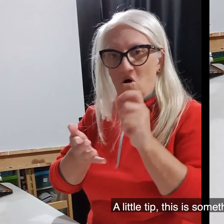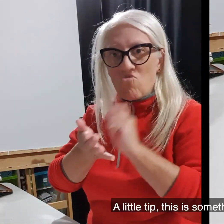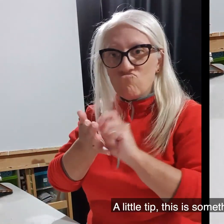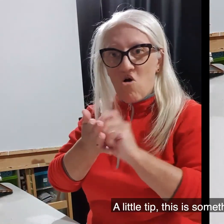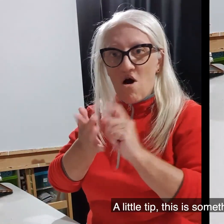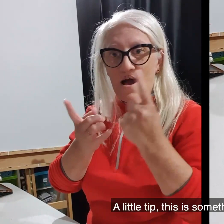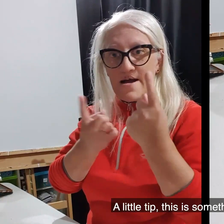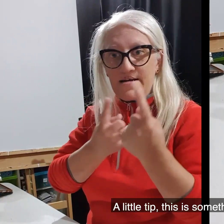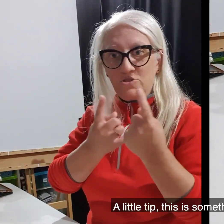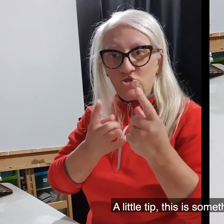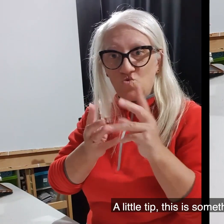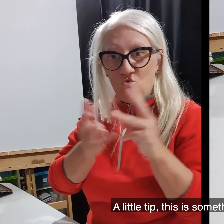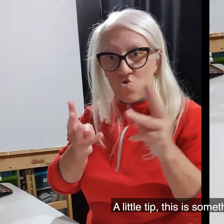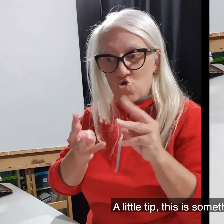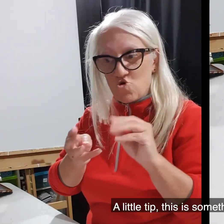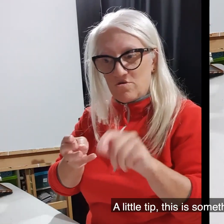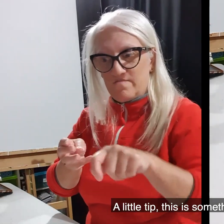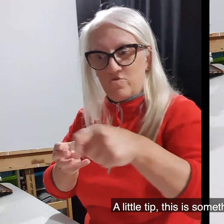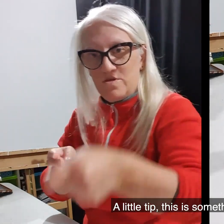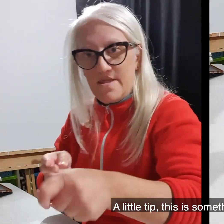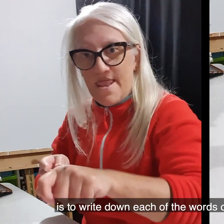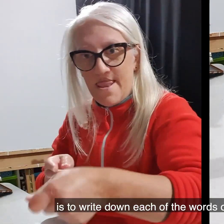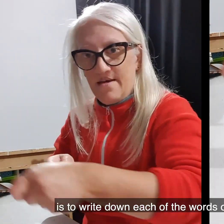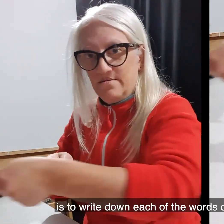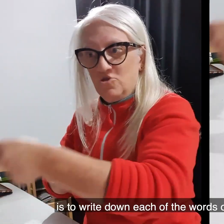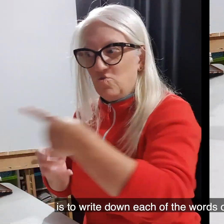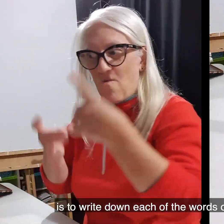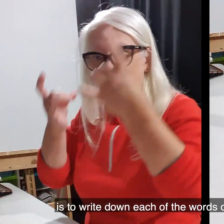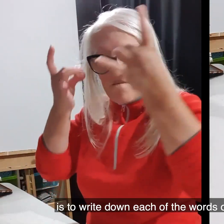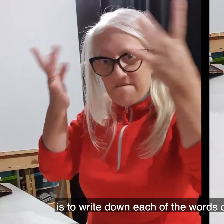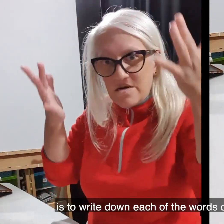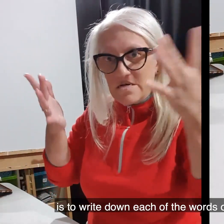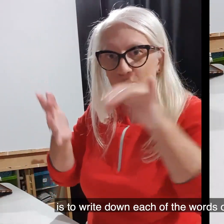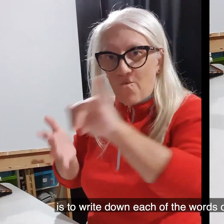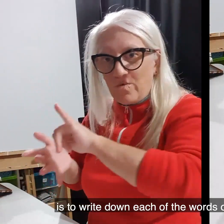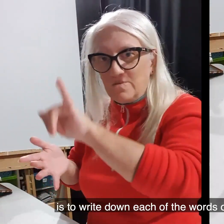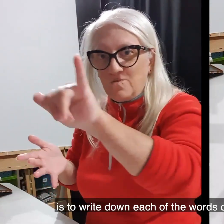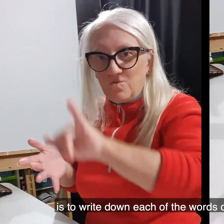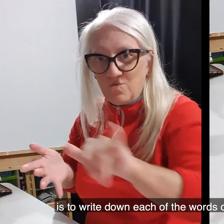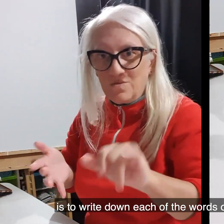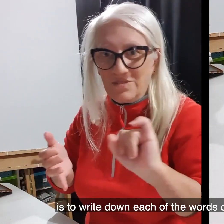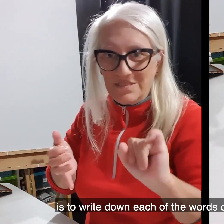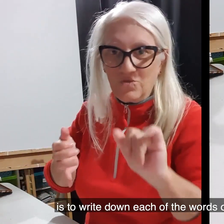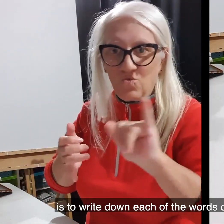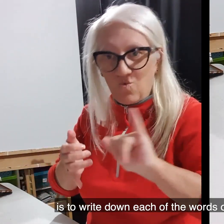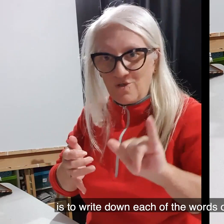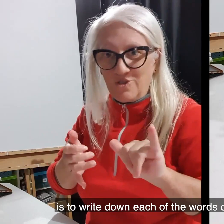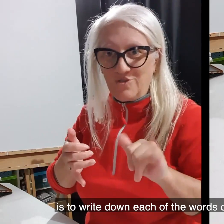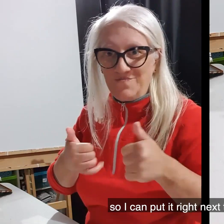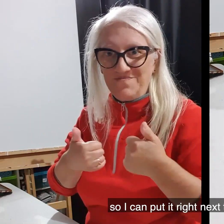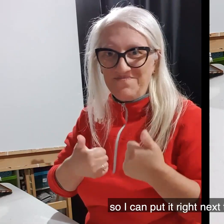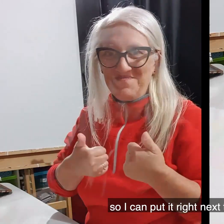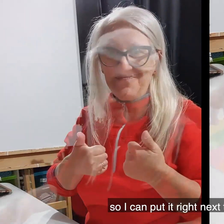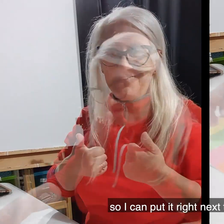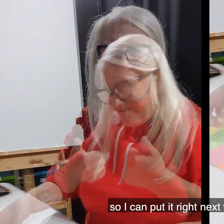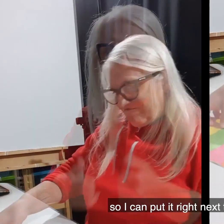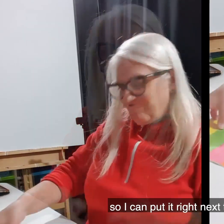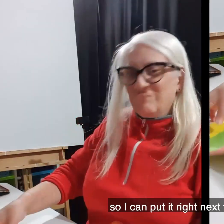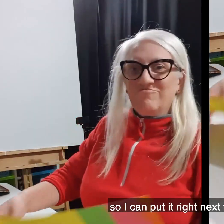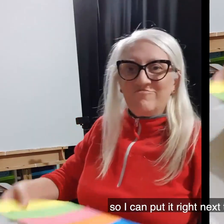Little tip, this is something I like to do, is to write down each of the words on separate pieces of paper so I can put it right next to the sculpture.